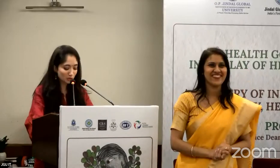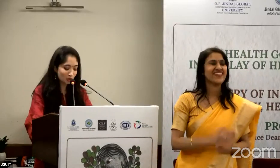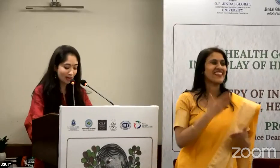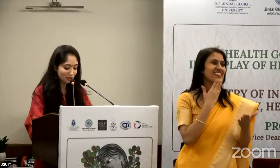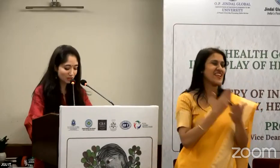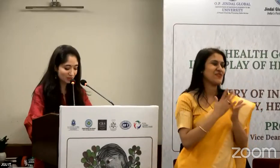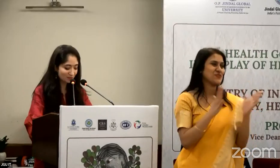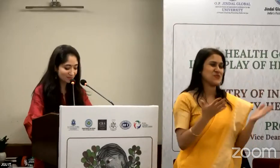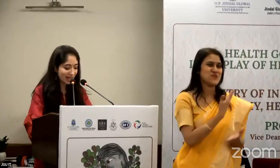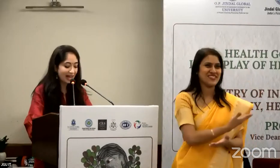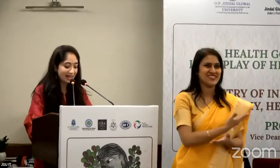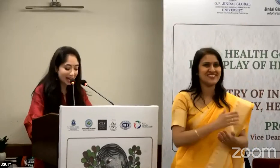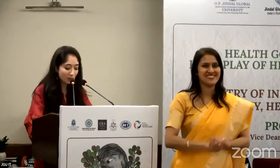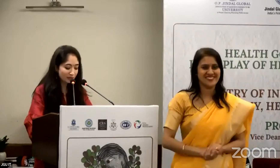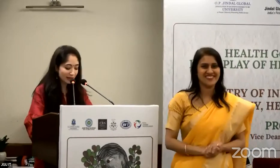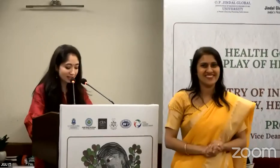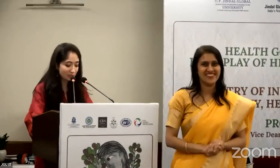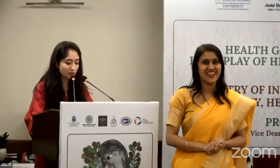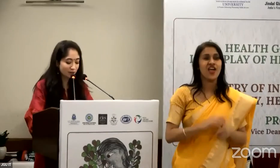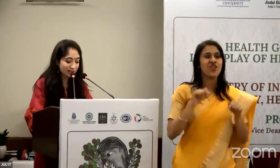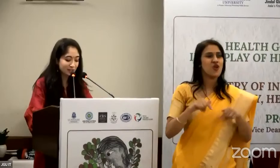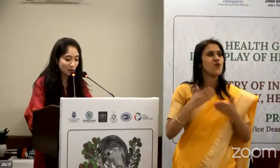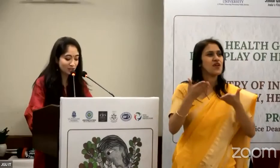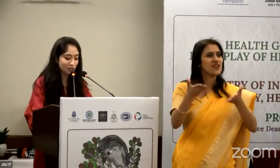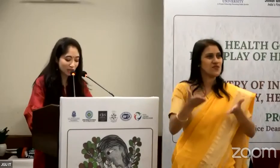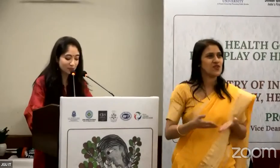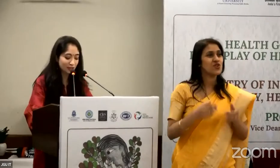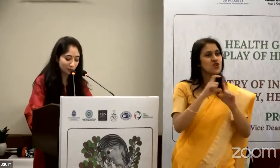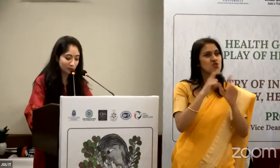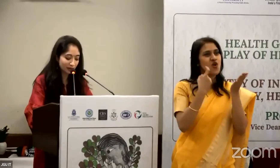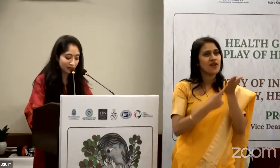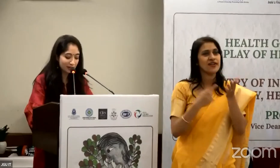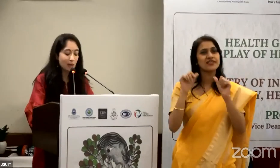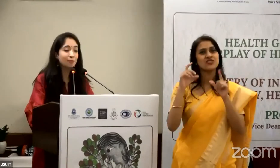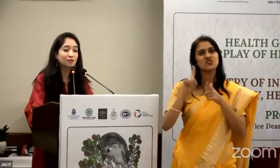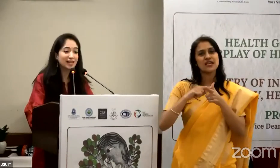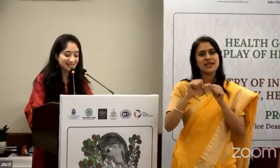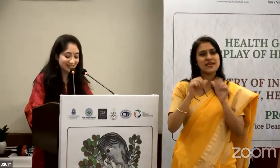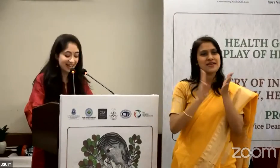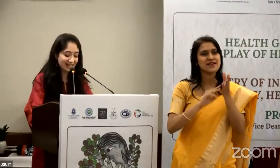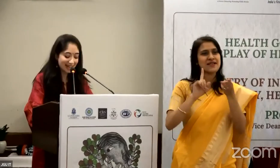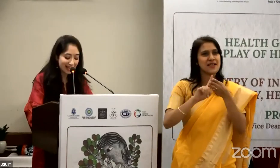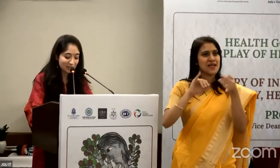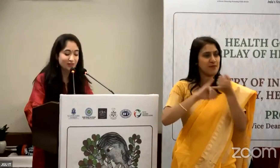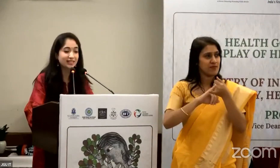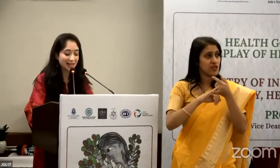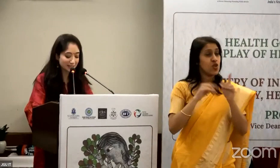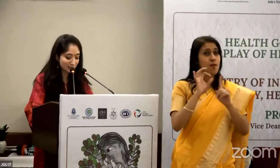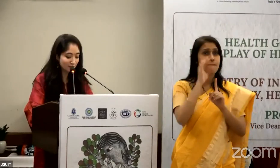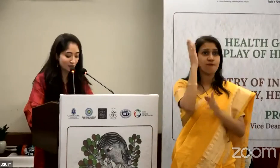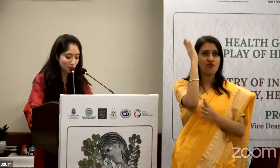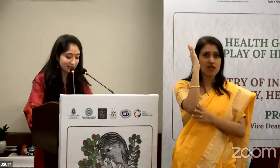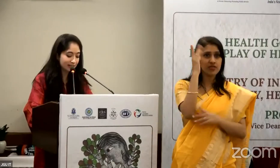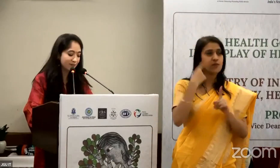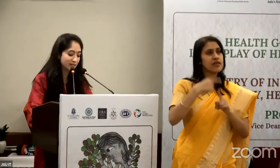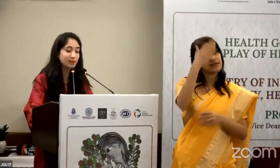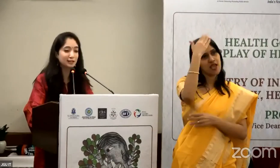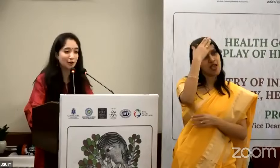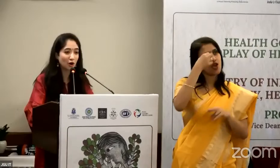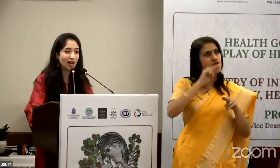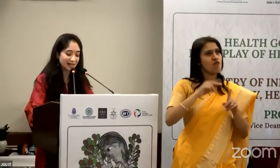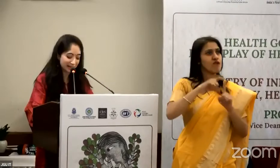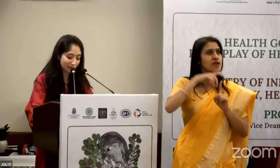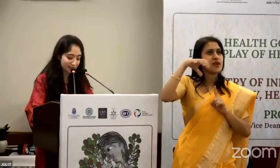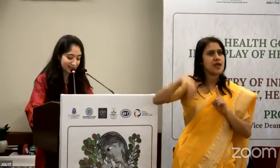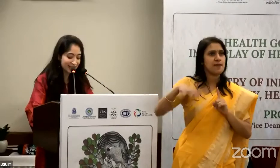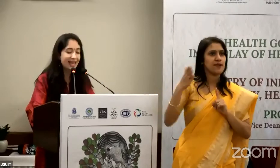Thank you so much. I now invite Professor Dr. James Nidumpara, Professor and Head of the Center for Trade and Investment